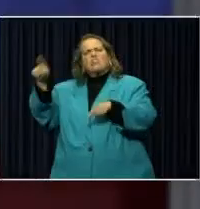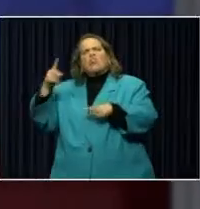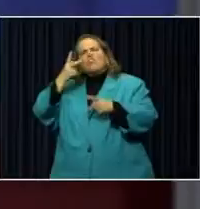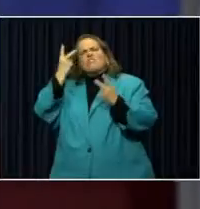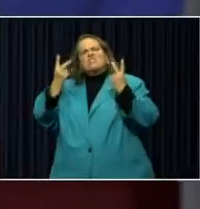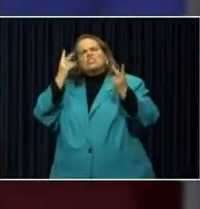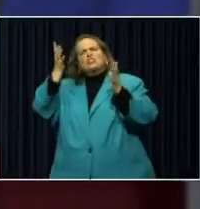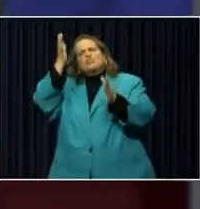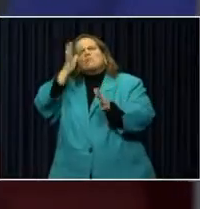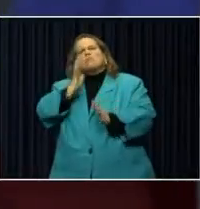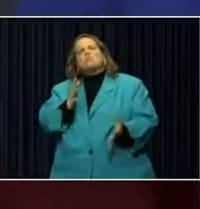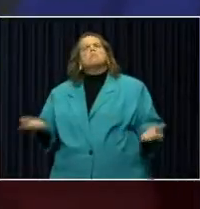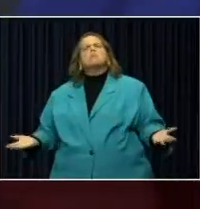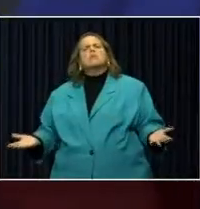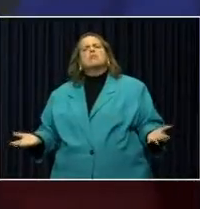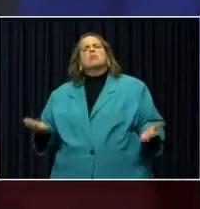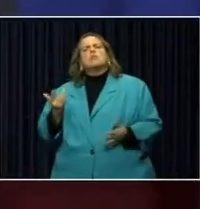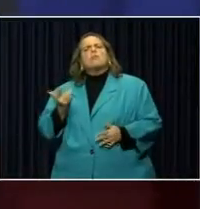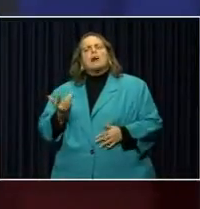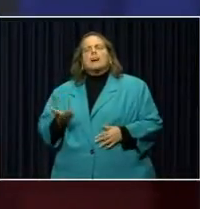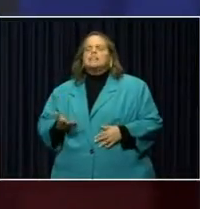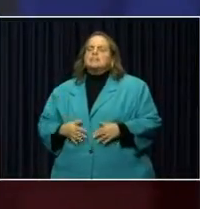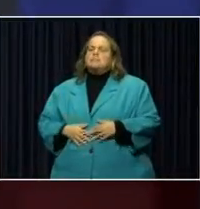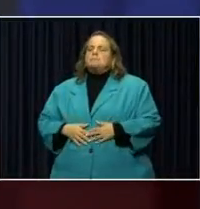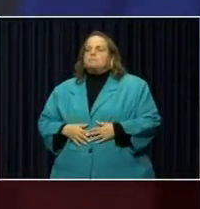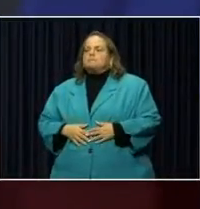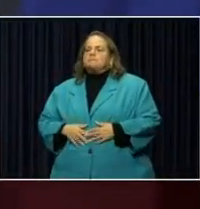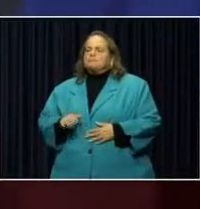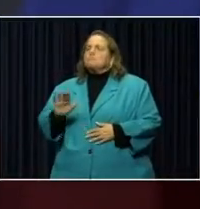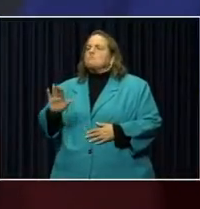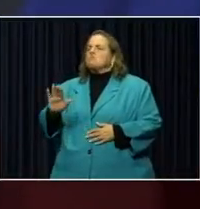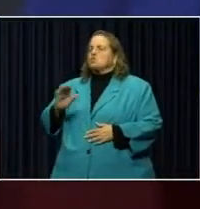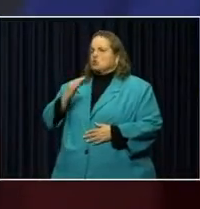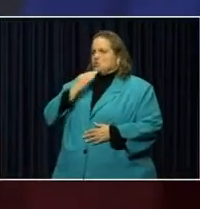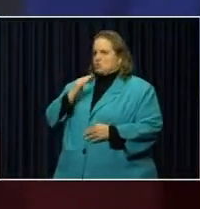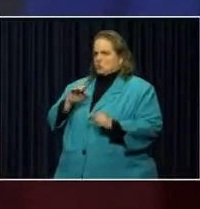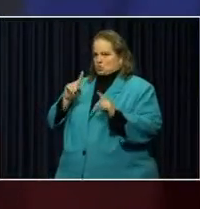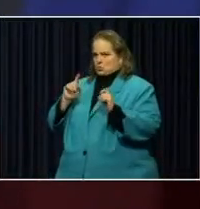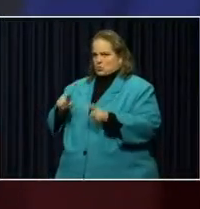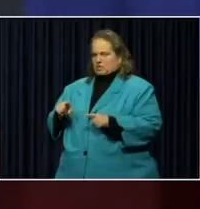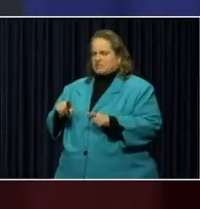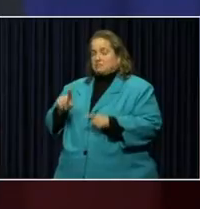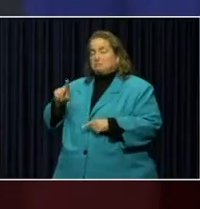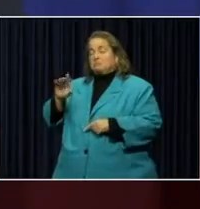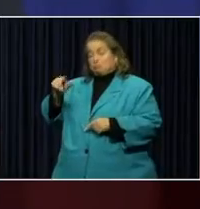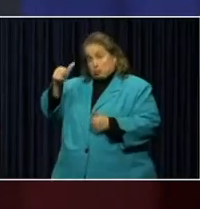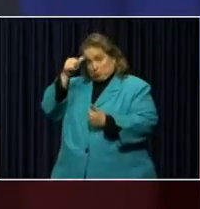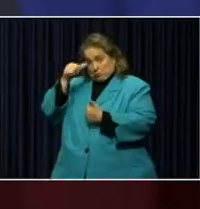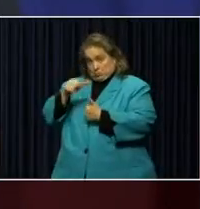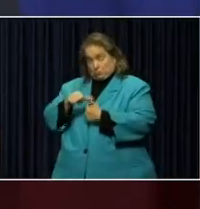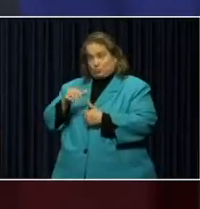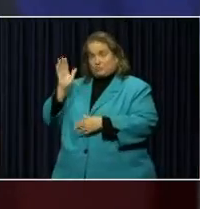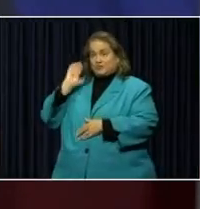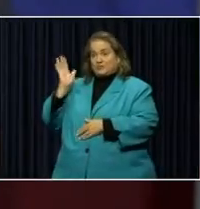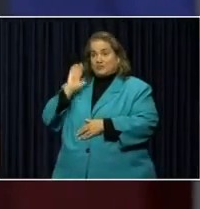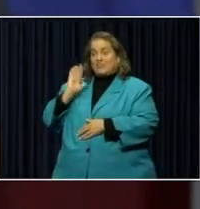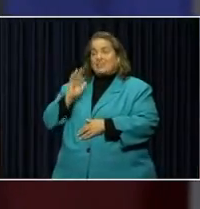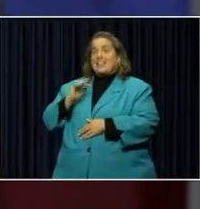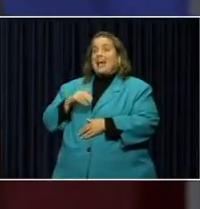Grandma's? Well, that's a really good question. So remember when Nana and Papa